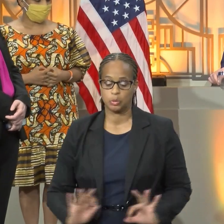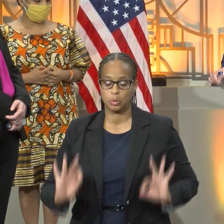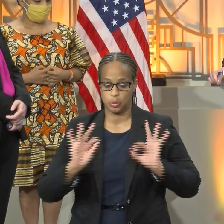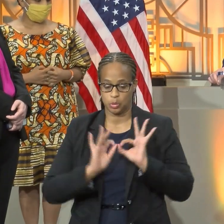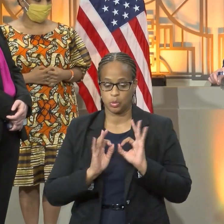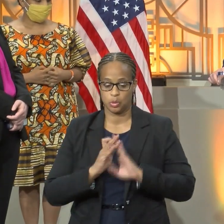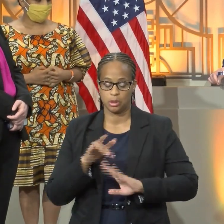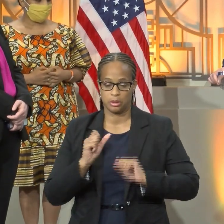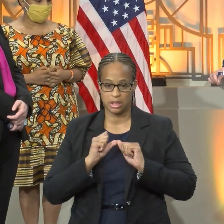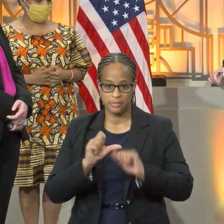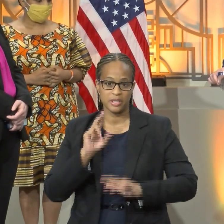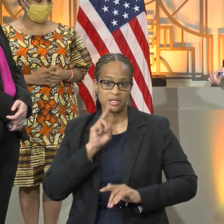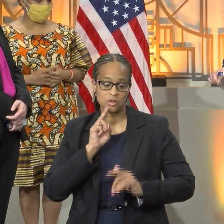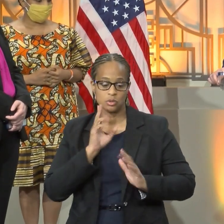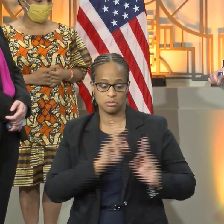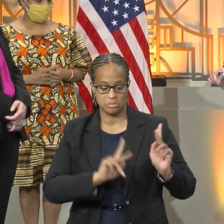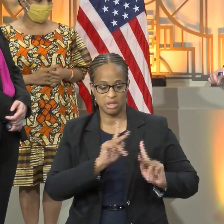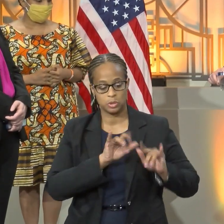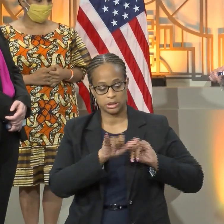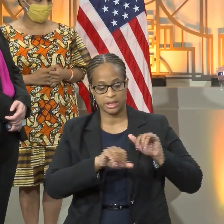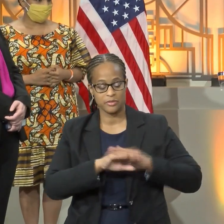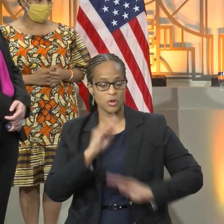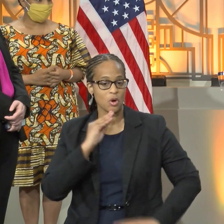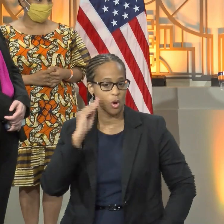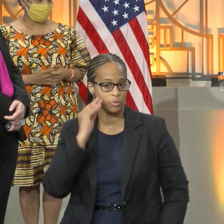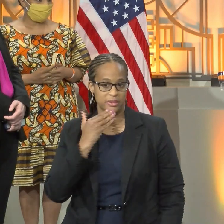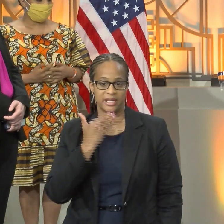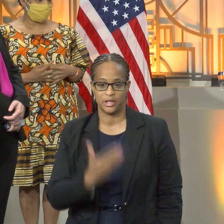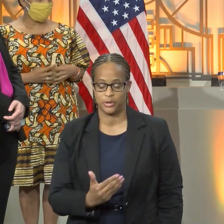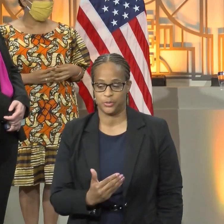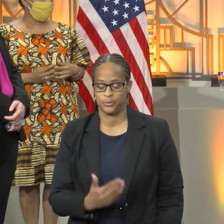in keeping Houston renters in their homes. Thank you.